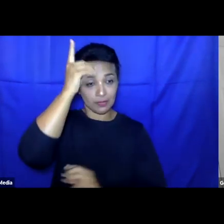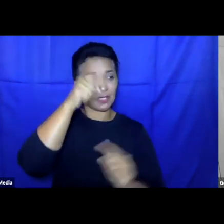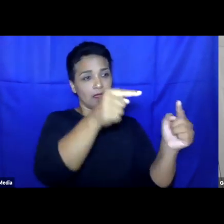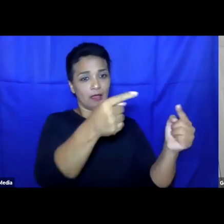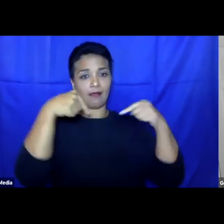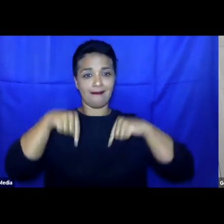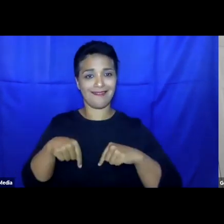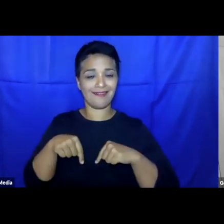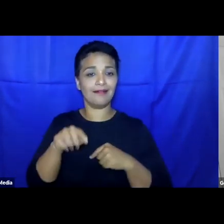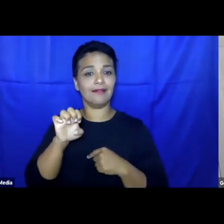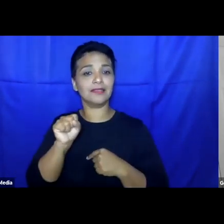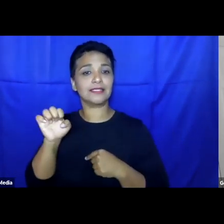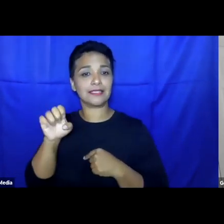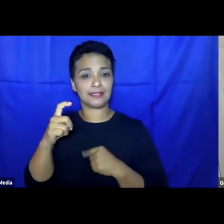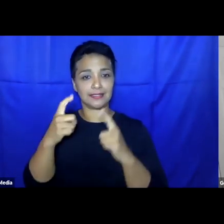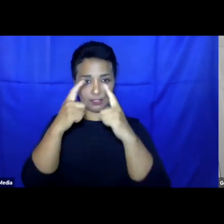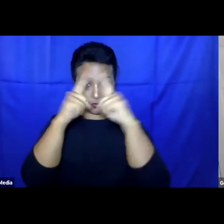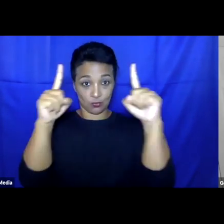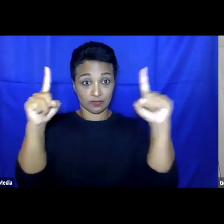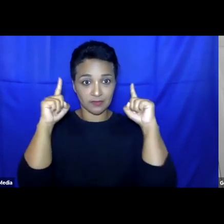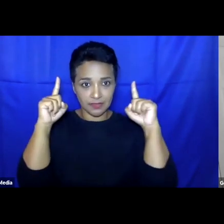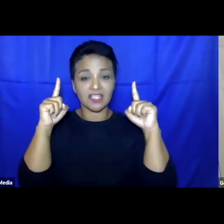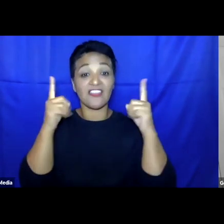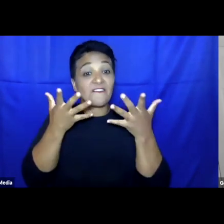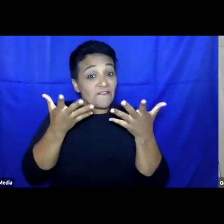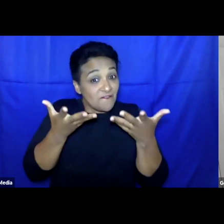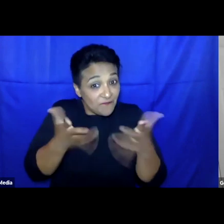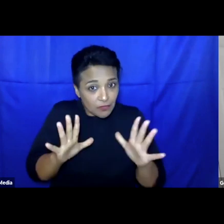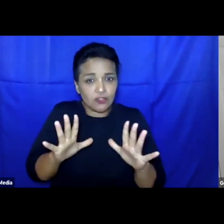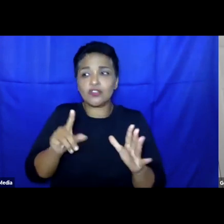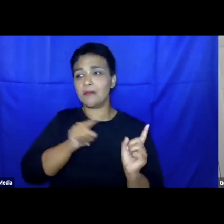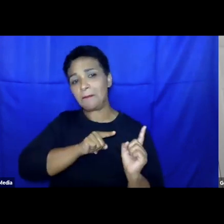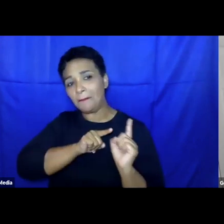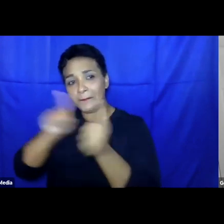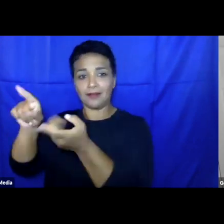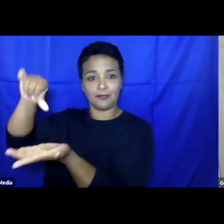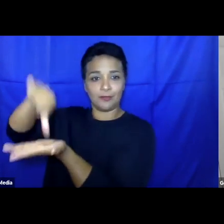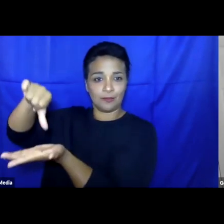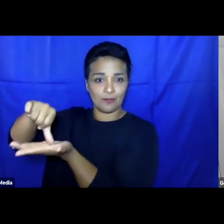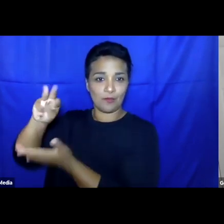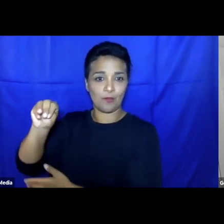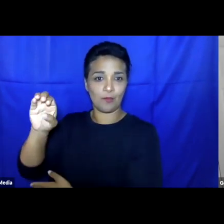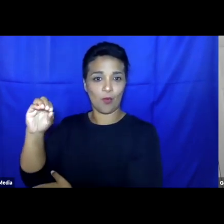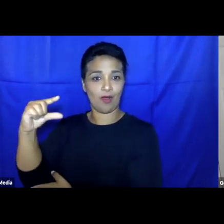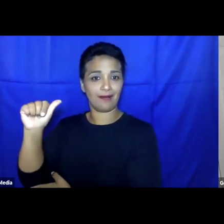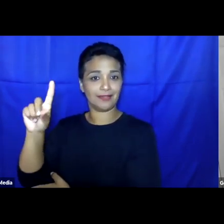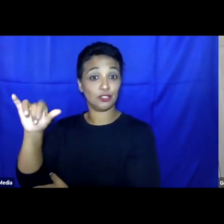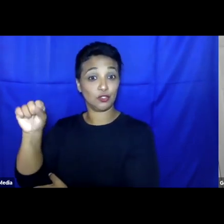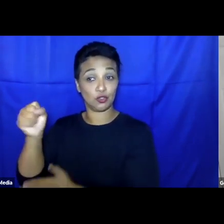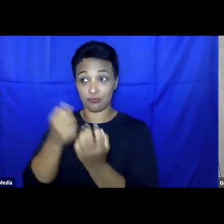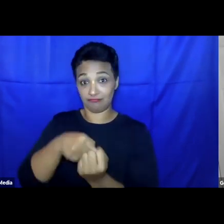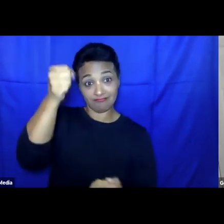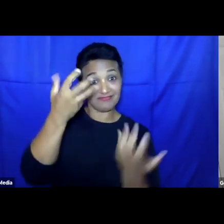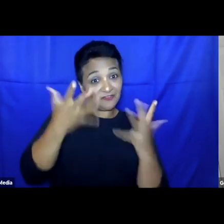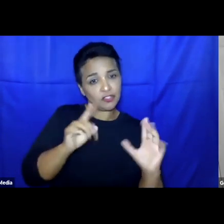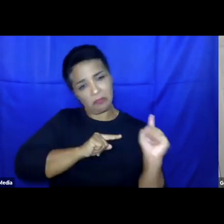soon as it was possible, went back to Mogadishu to work to try and help rebuild the country. So